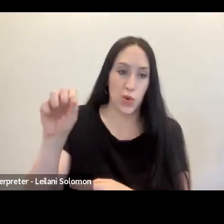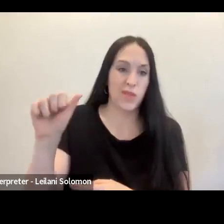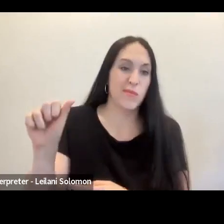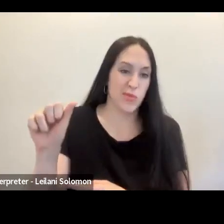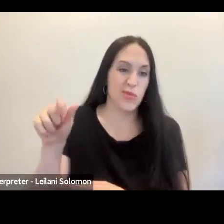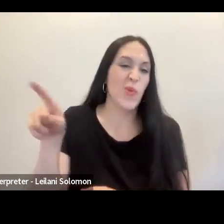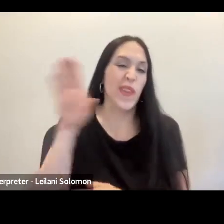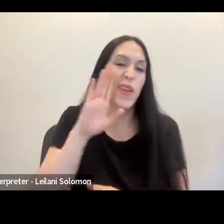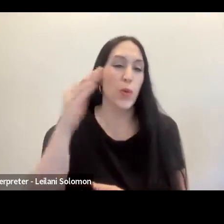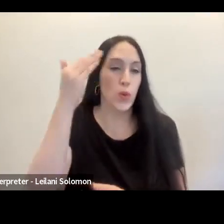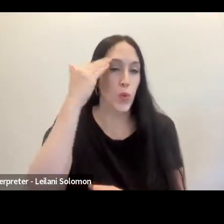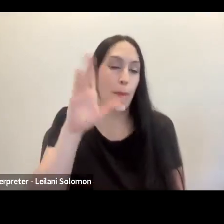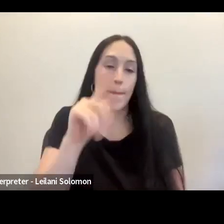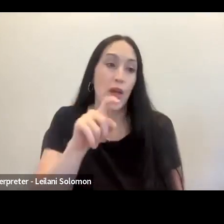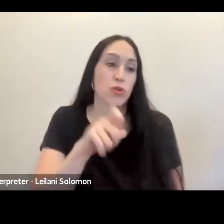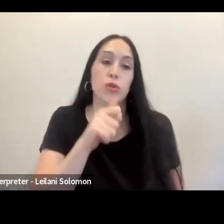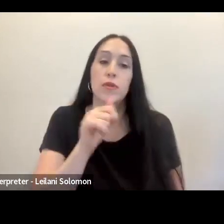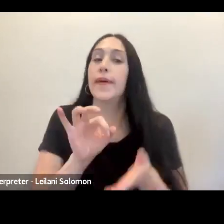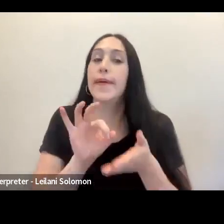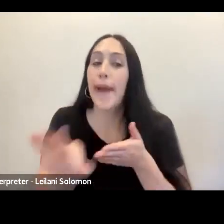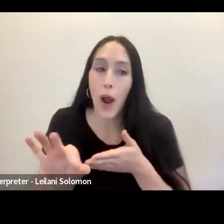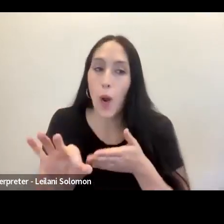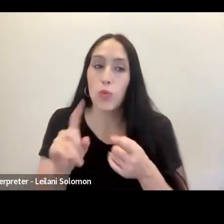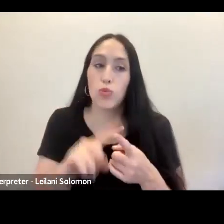as a resource to impact your eligibility.